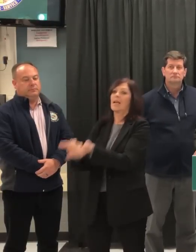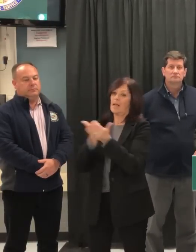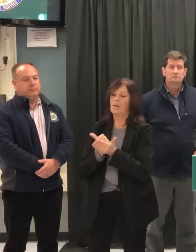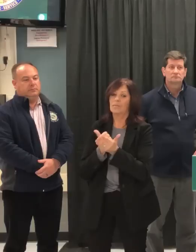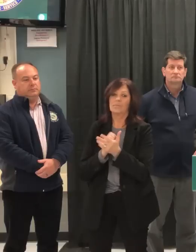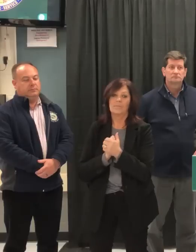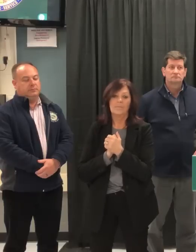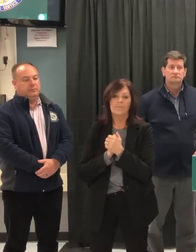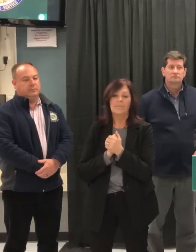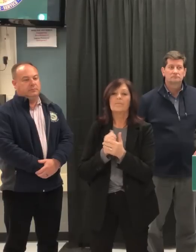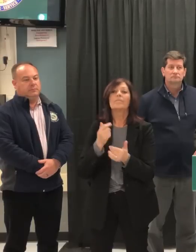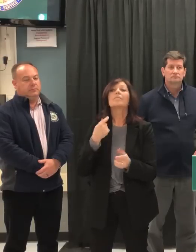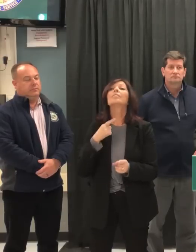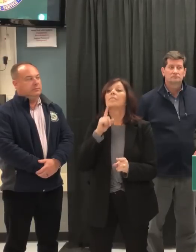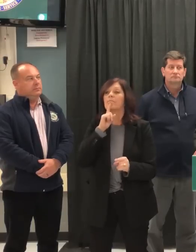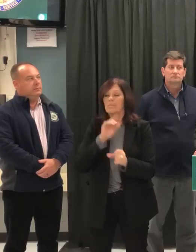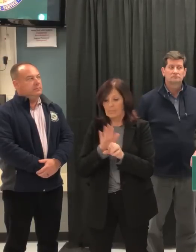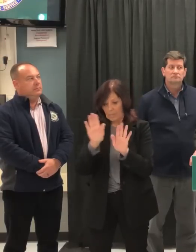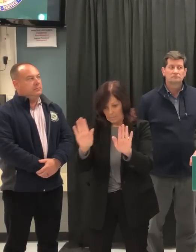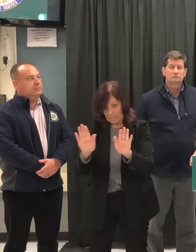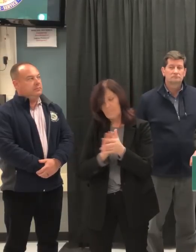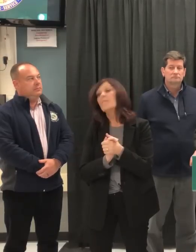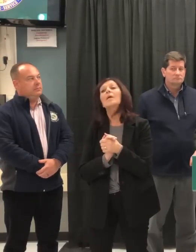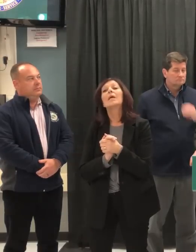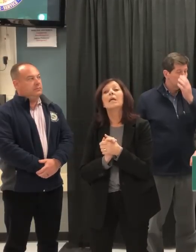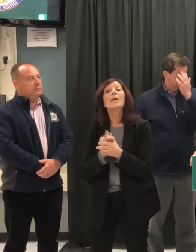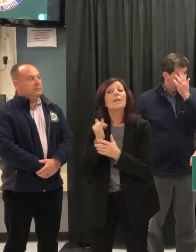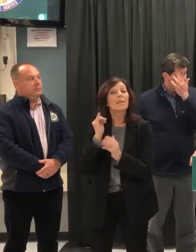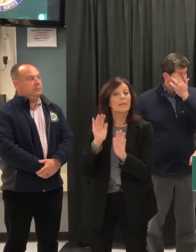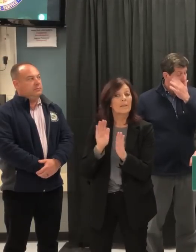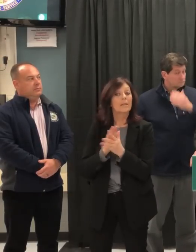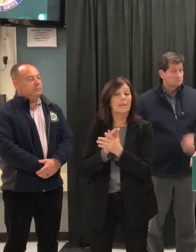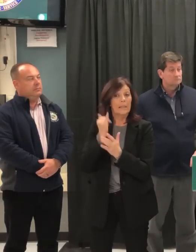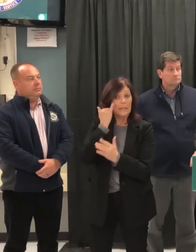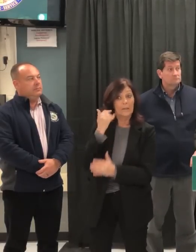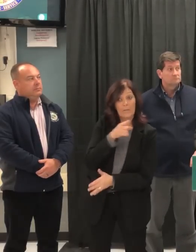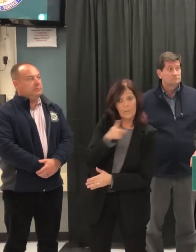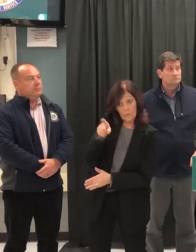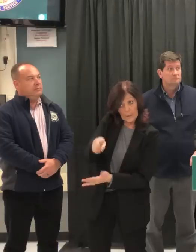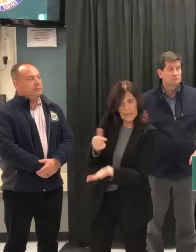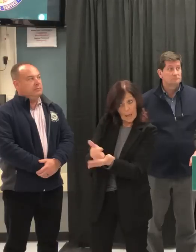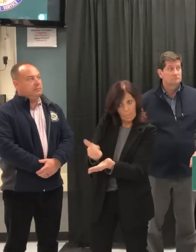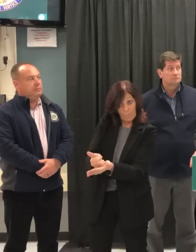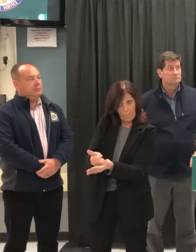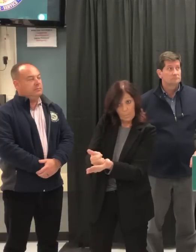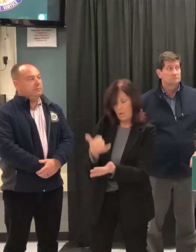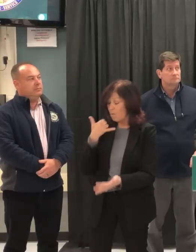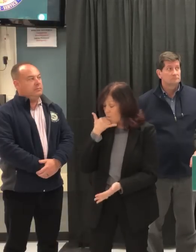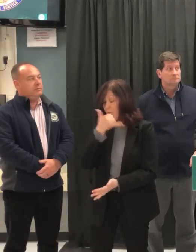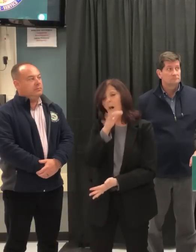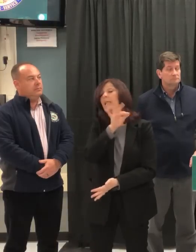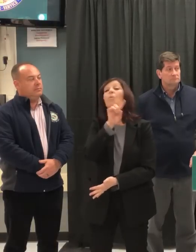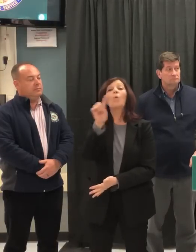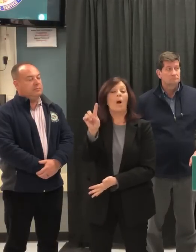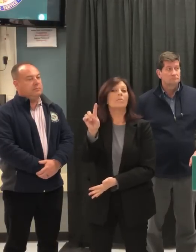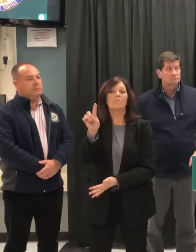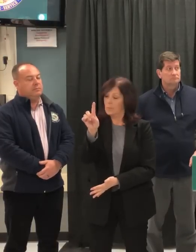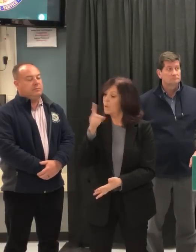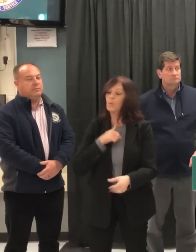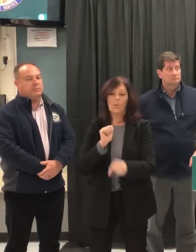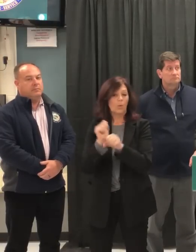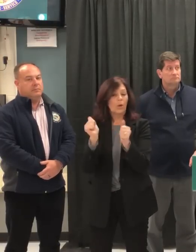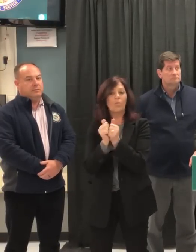could reassure you this: if you need help, call 911. We are working with